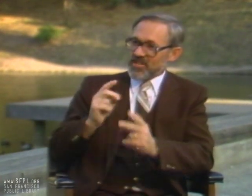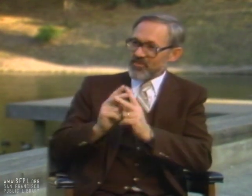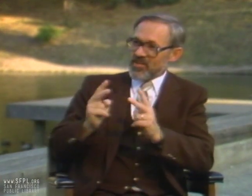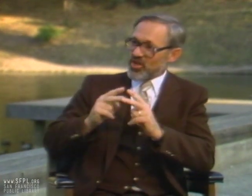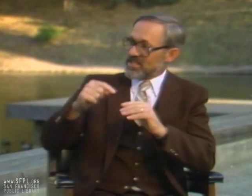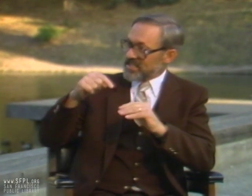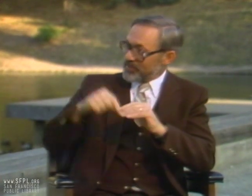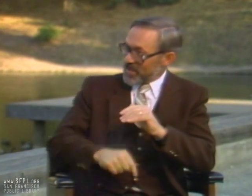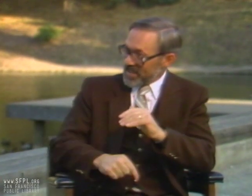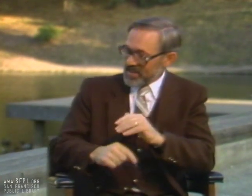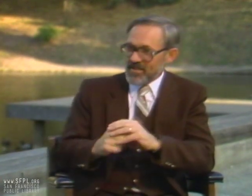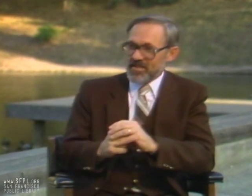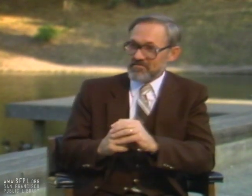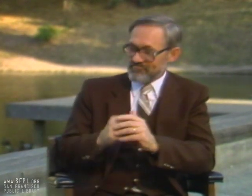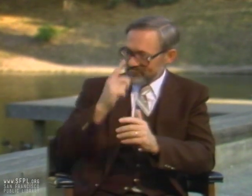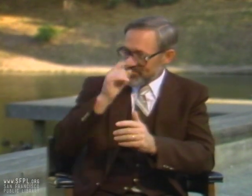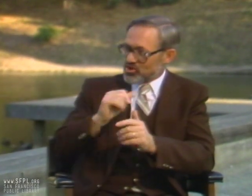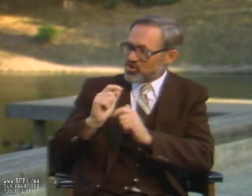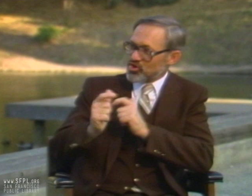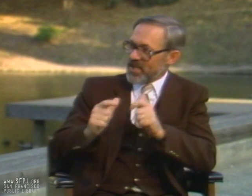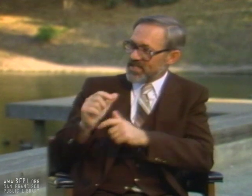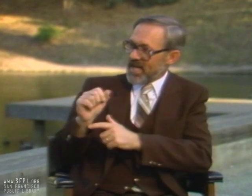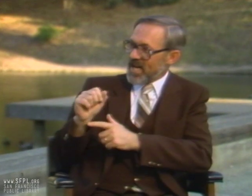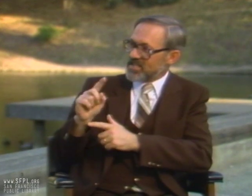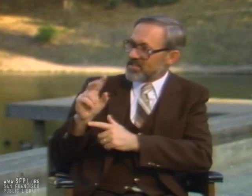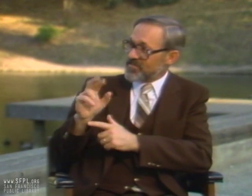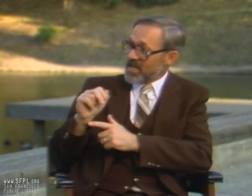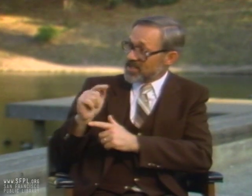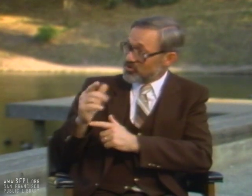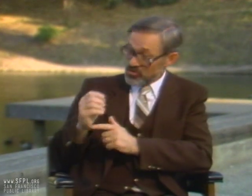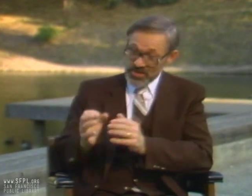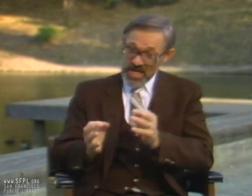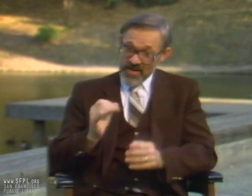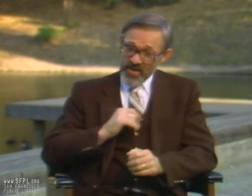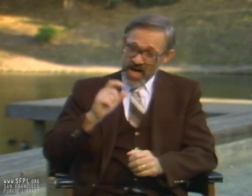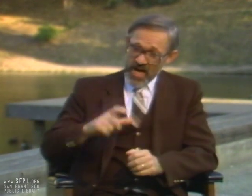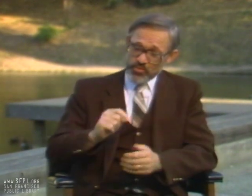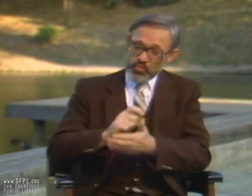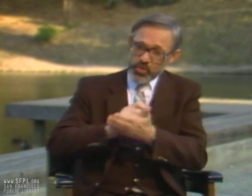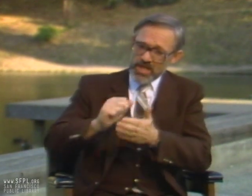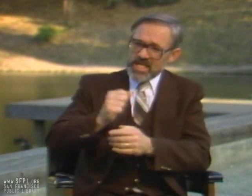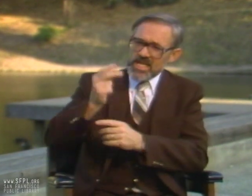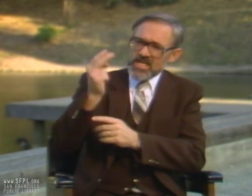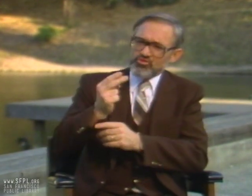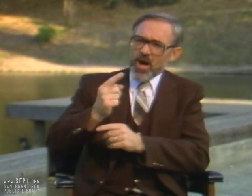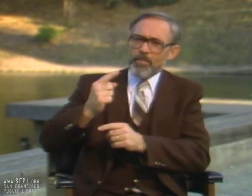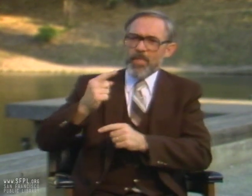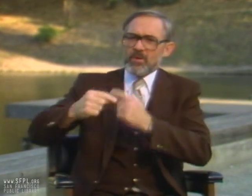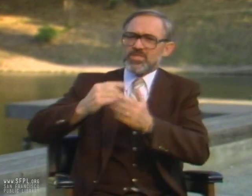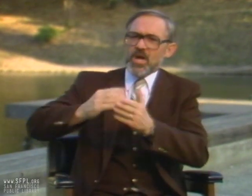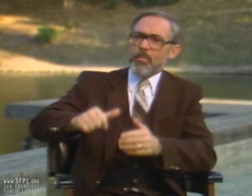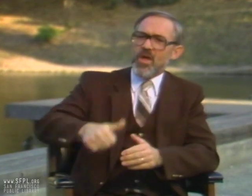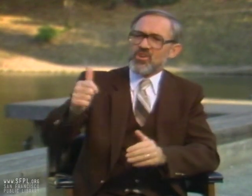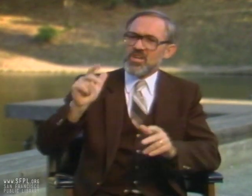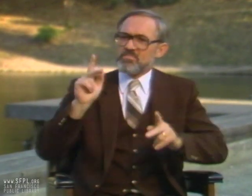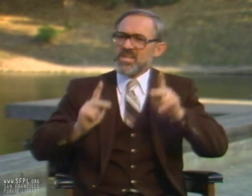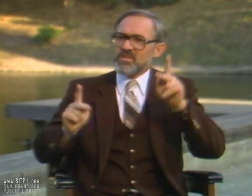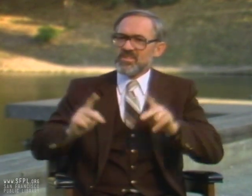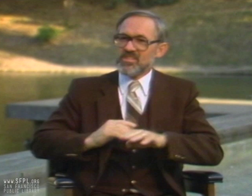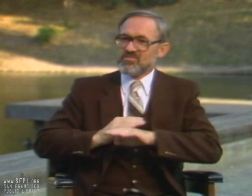it very deeply. I think that was a great advantage. If I had to write a history about some